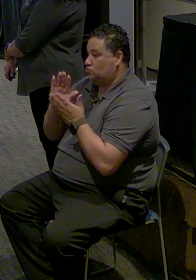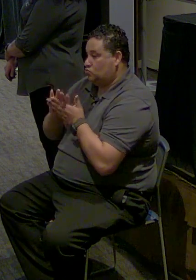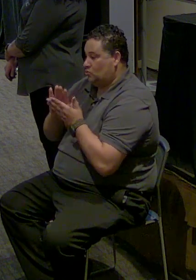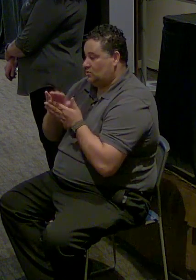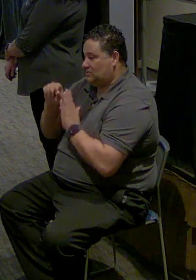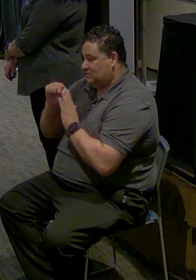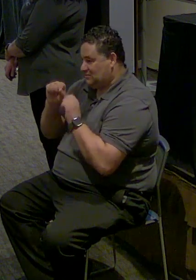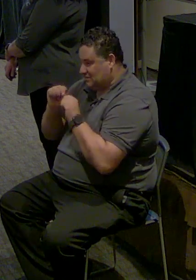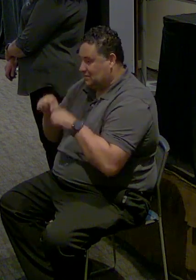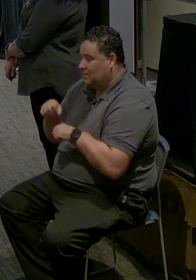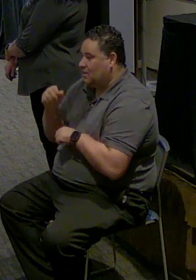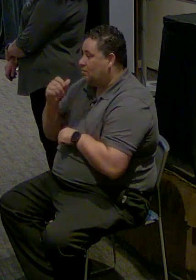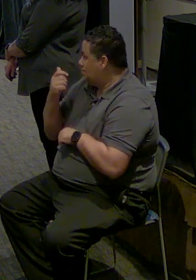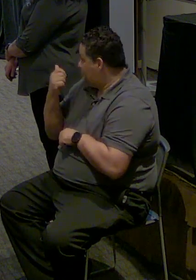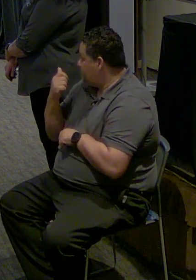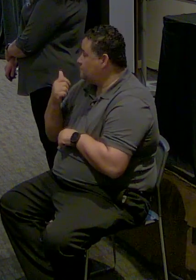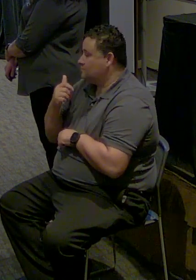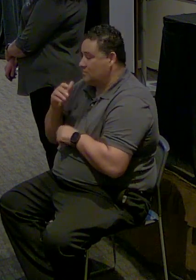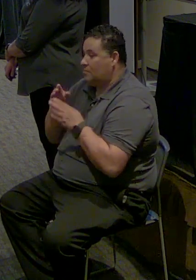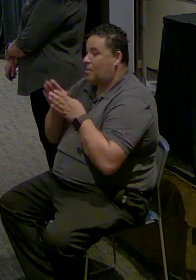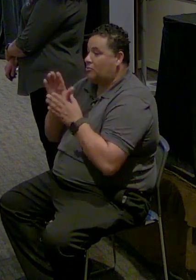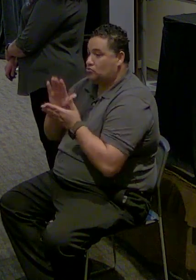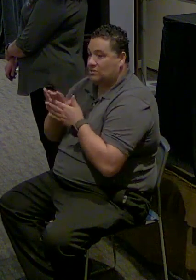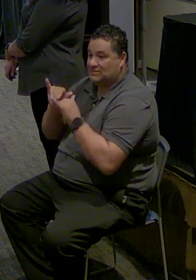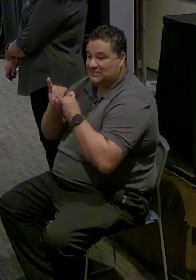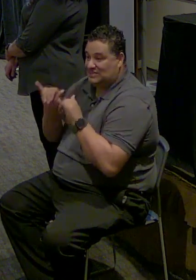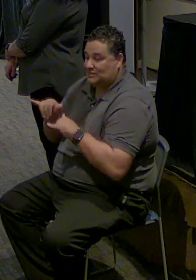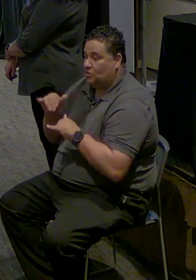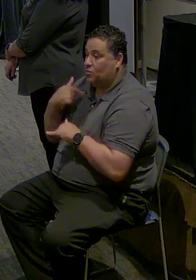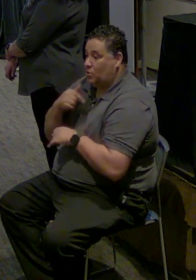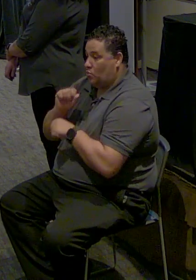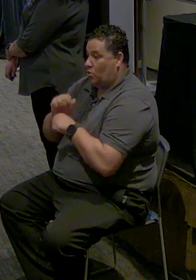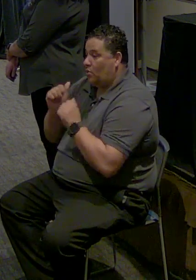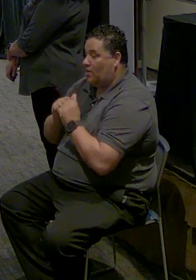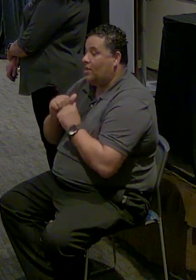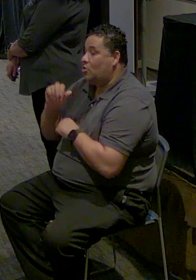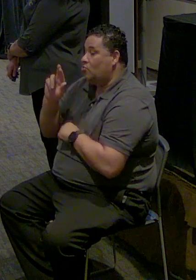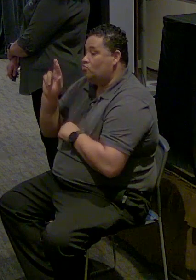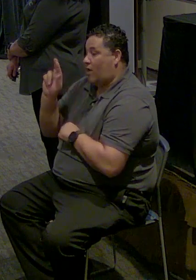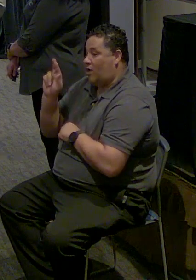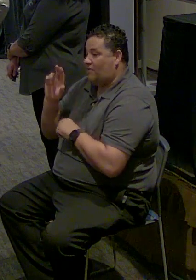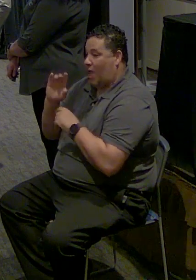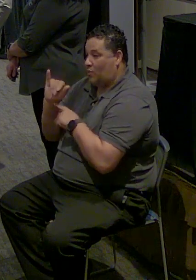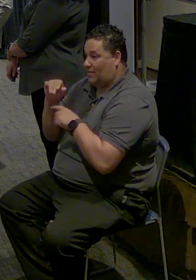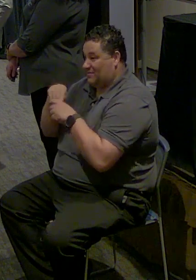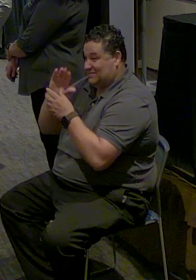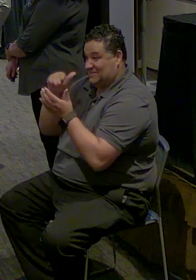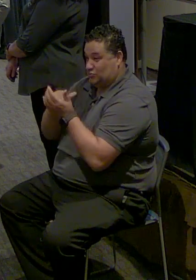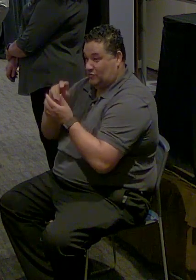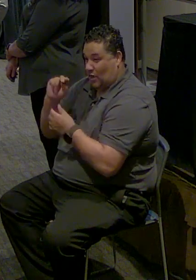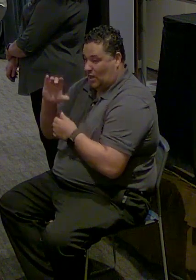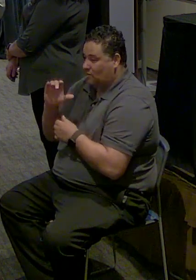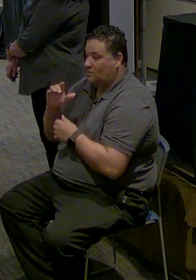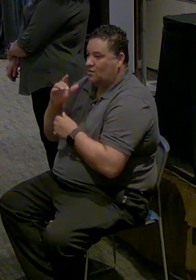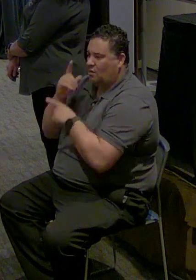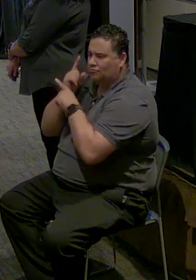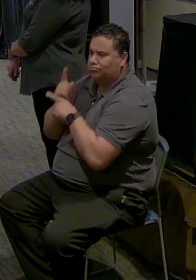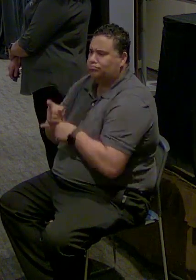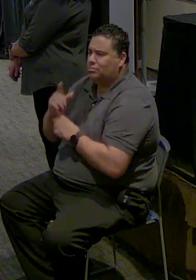115 public school units that we work with. And Randolph County in the center of North Carolina has consistently been in the top